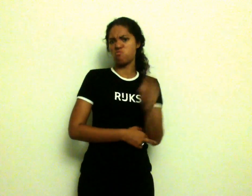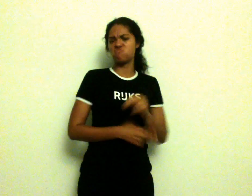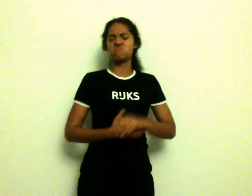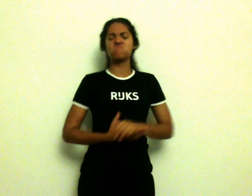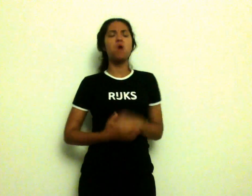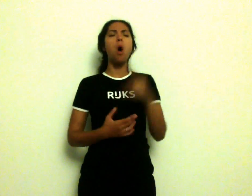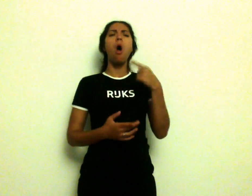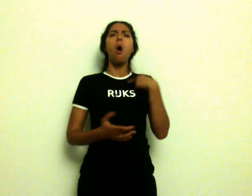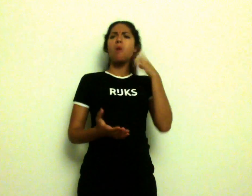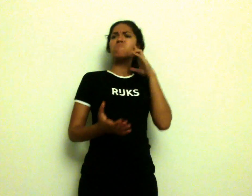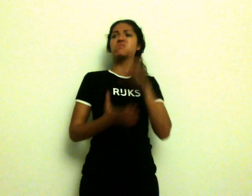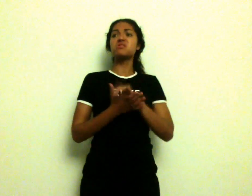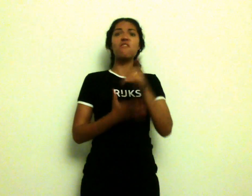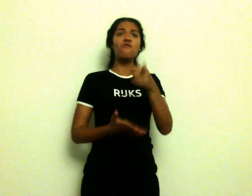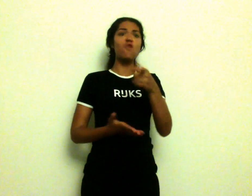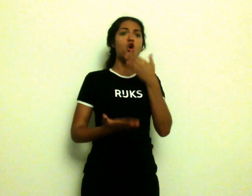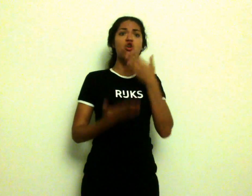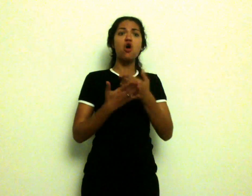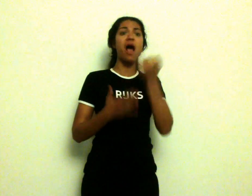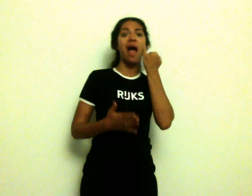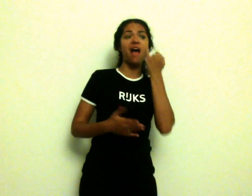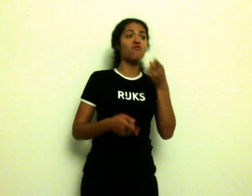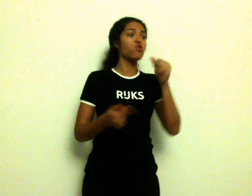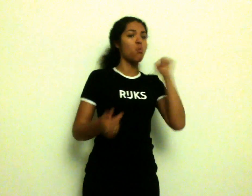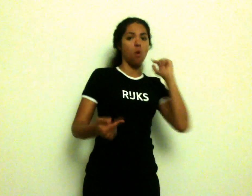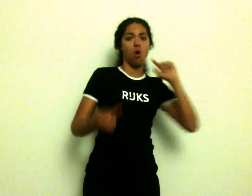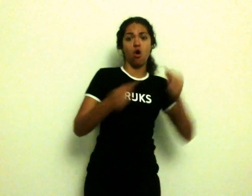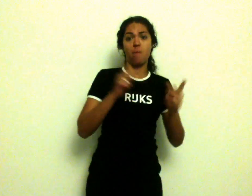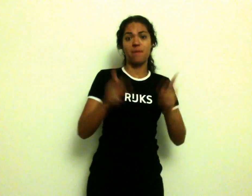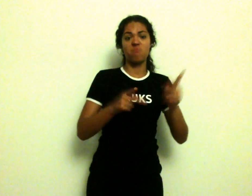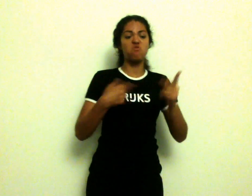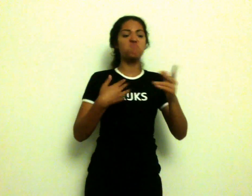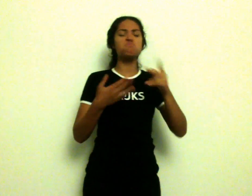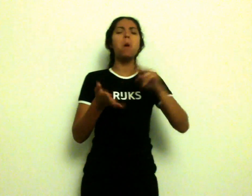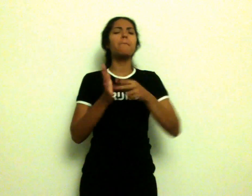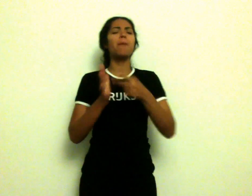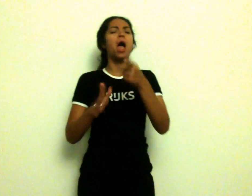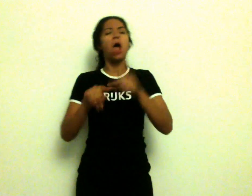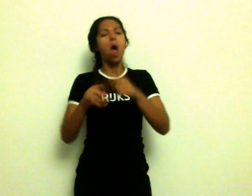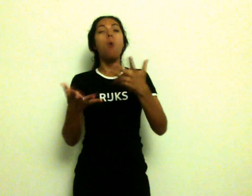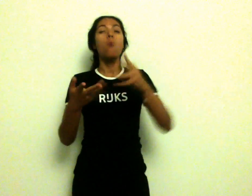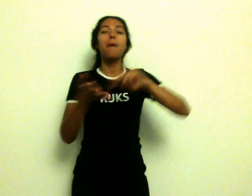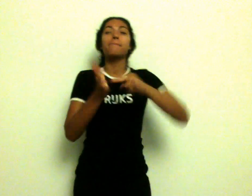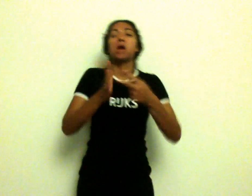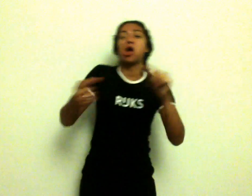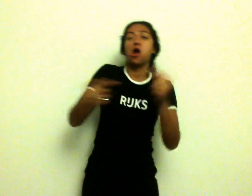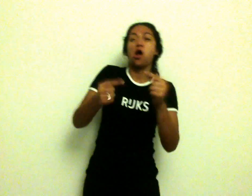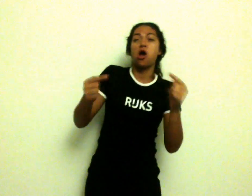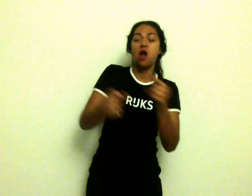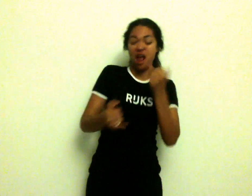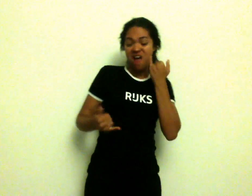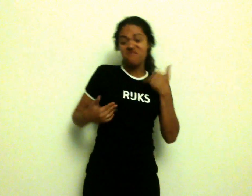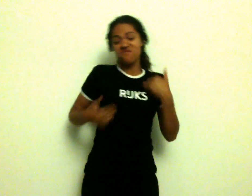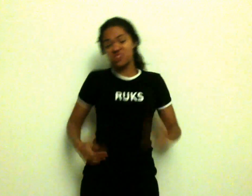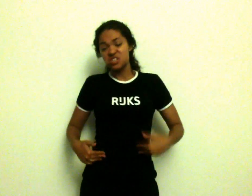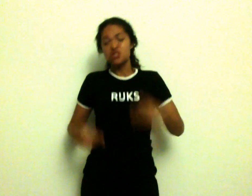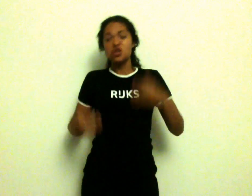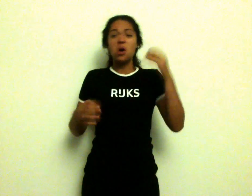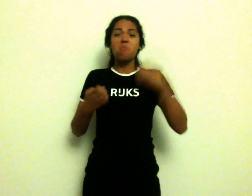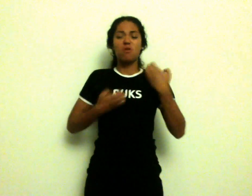hurt anyone, to the best of your definition of hurt and to the best of your definition of knowledge. We believe in sex before, during, and after marriage. We believe